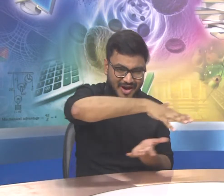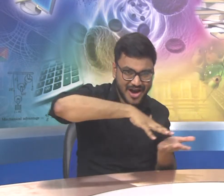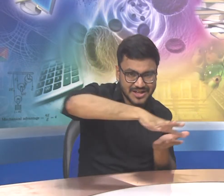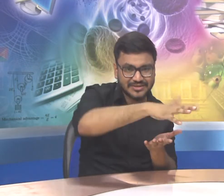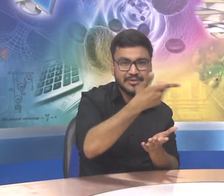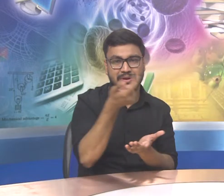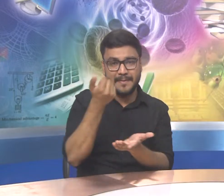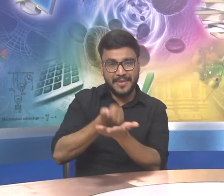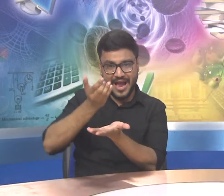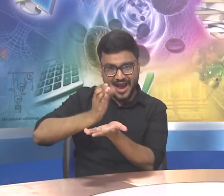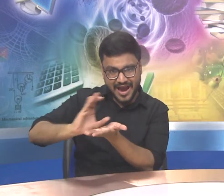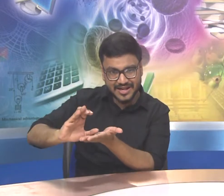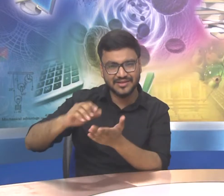Cooperative banks generally